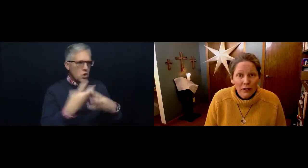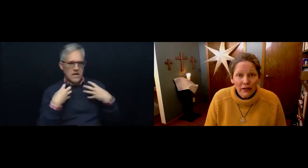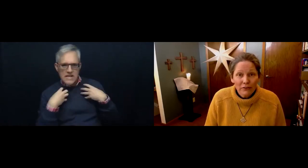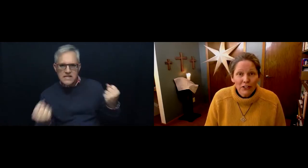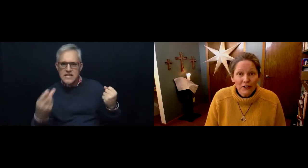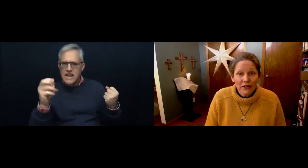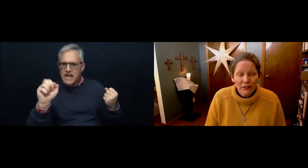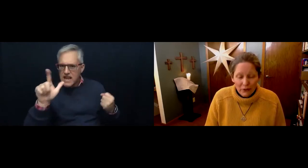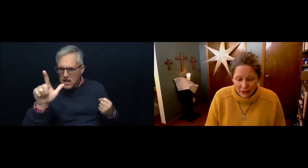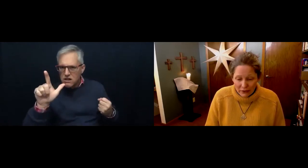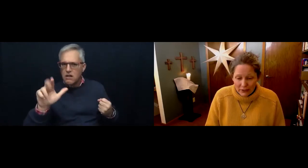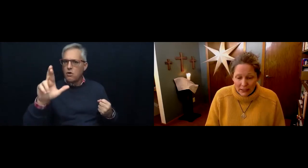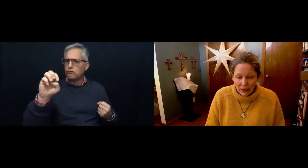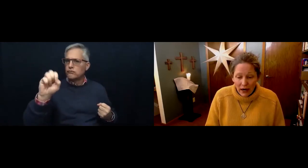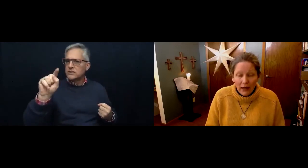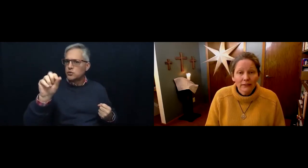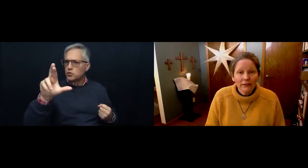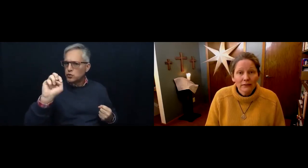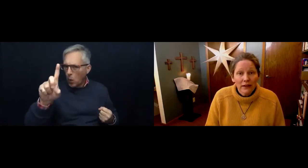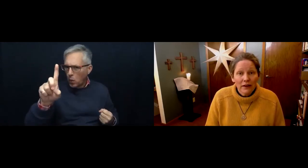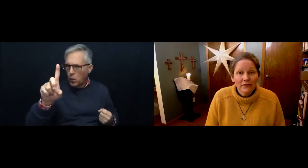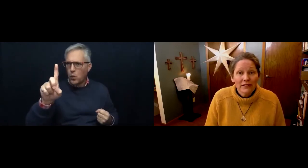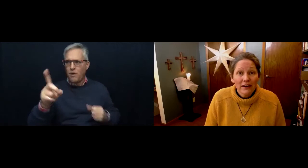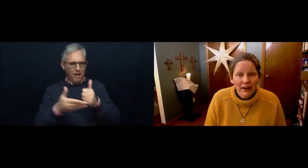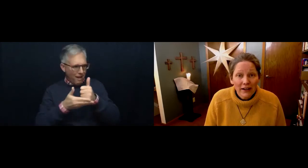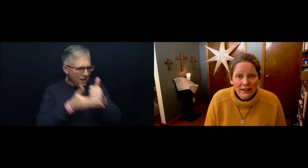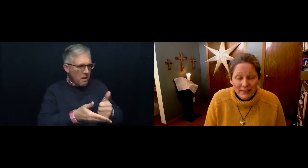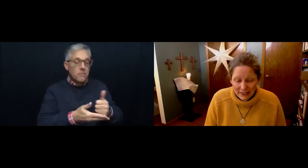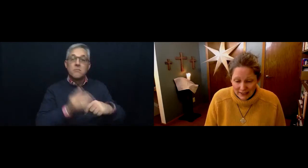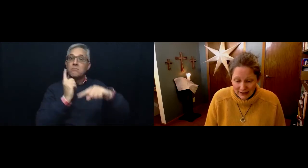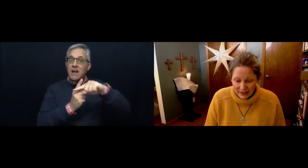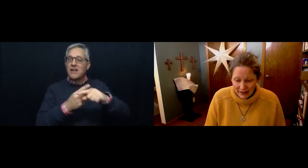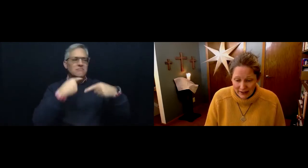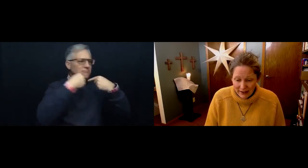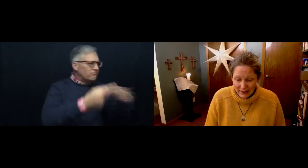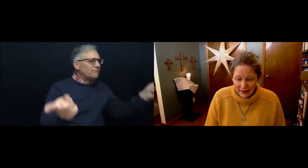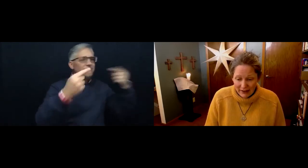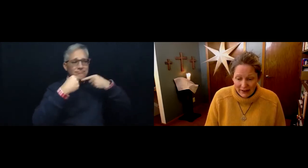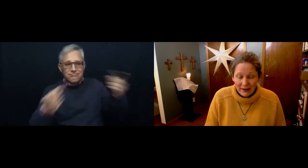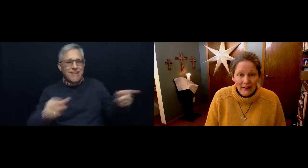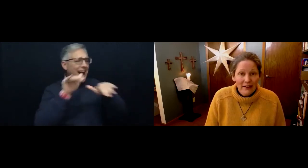The work of sharing the good news that God loves us.